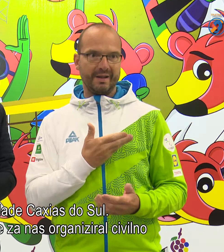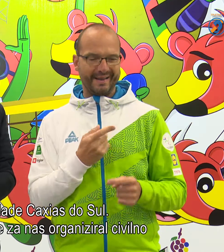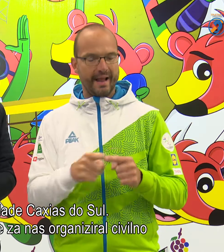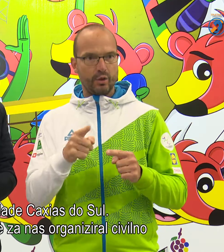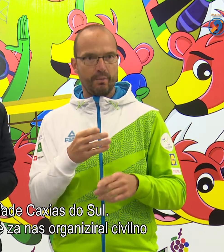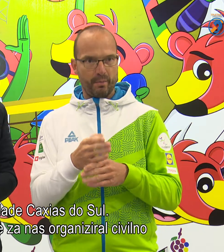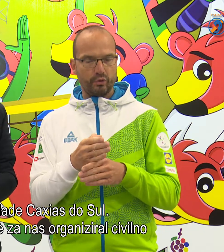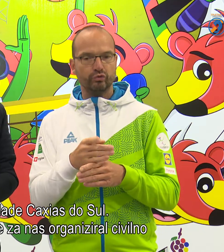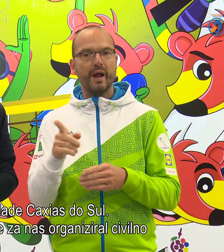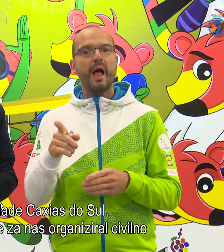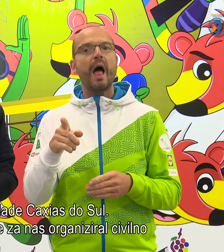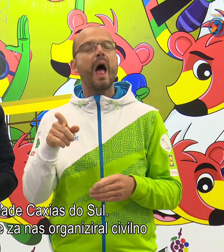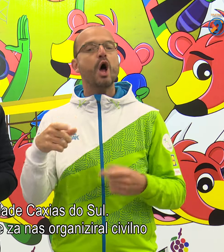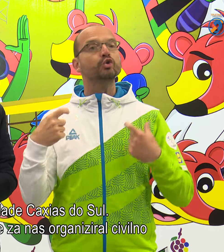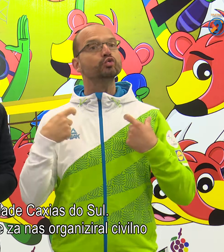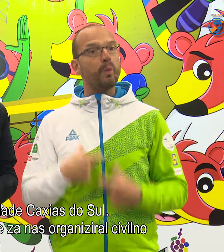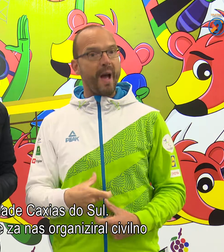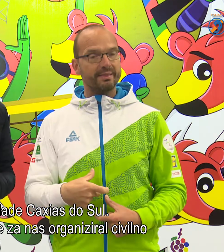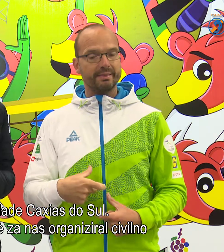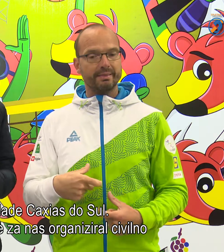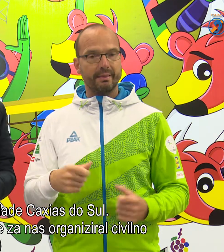The city mayor has